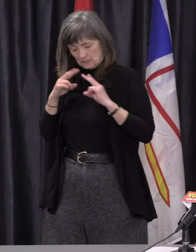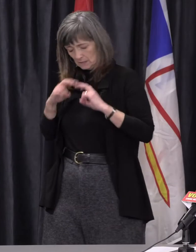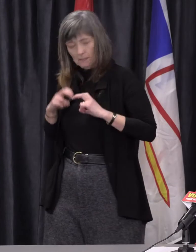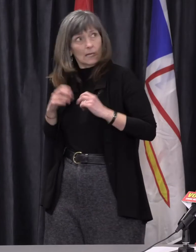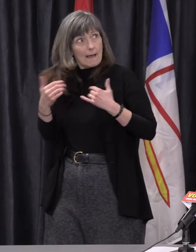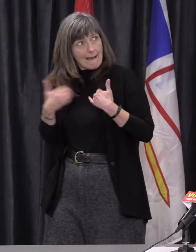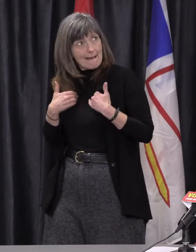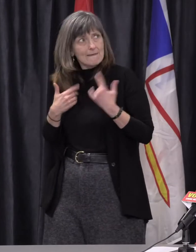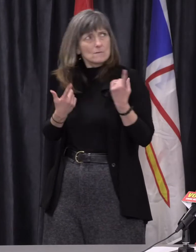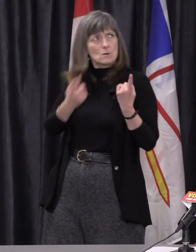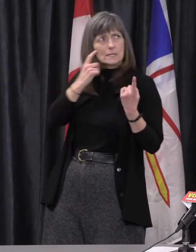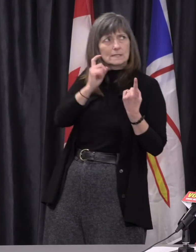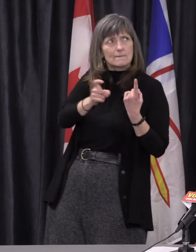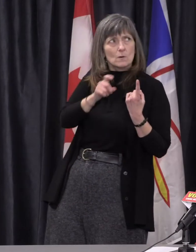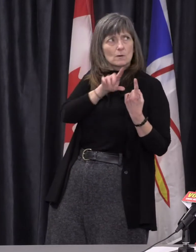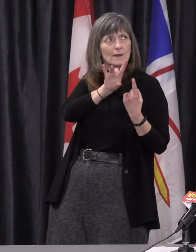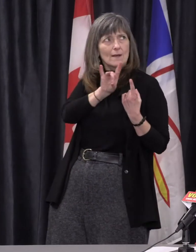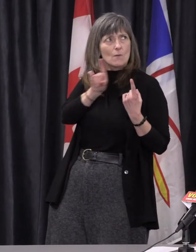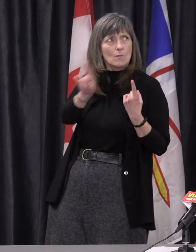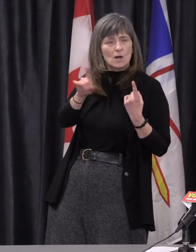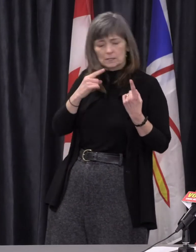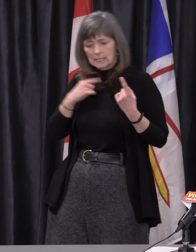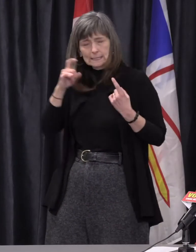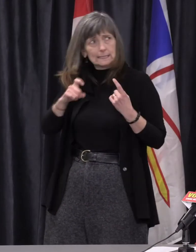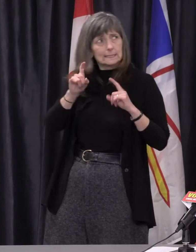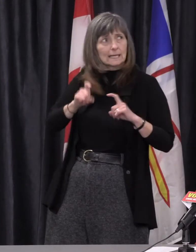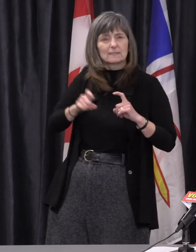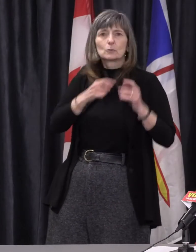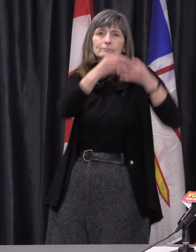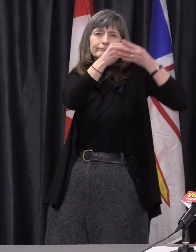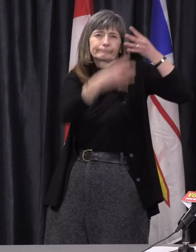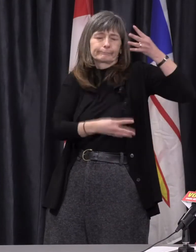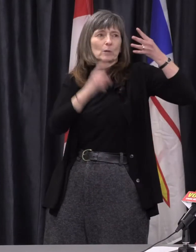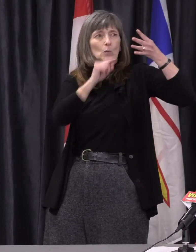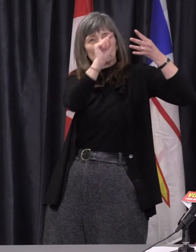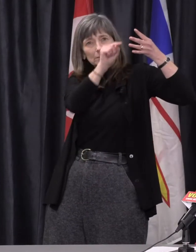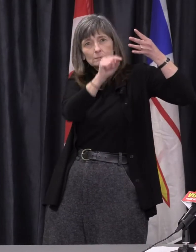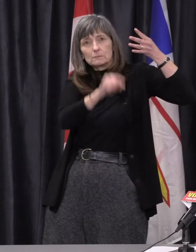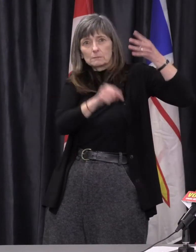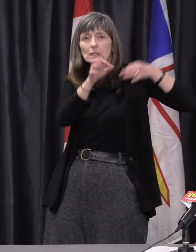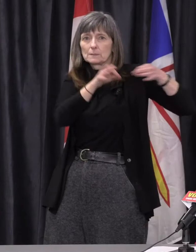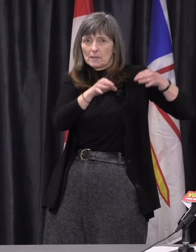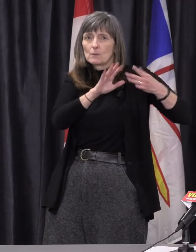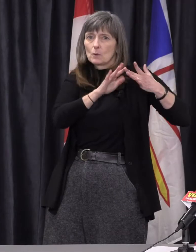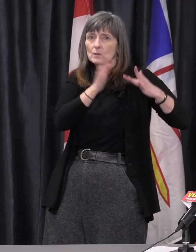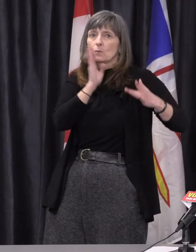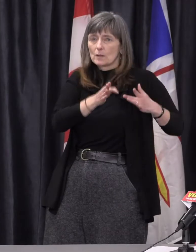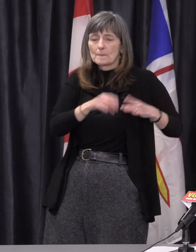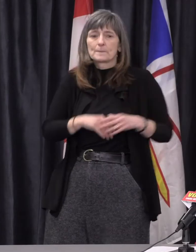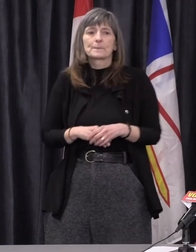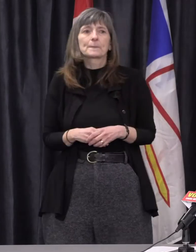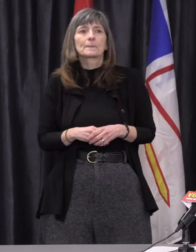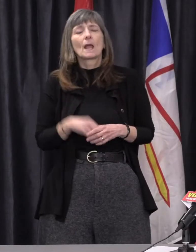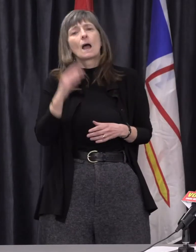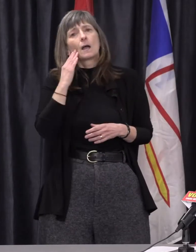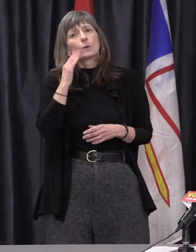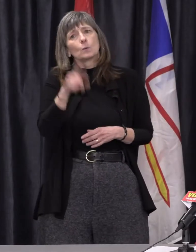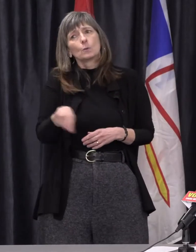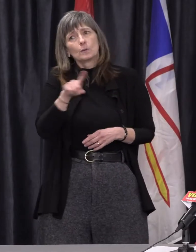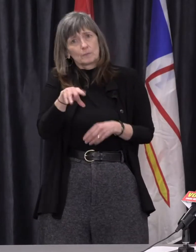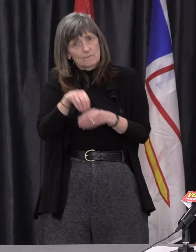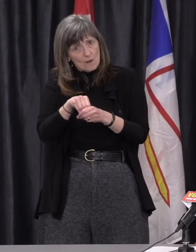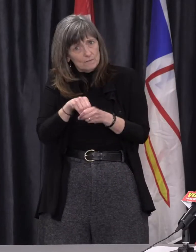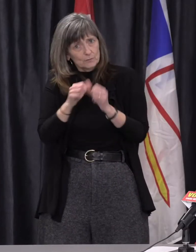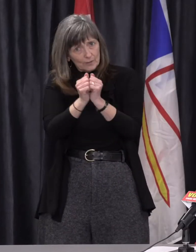whether or not you need to have testing. We all have a part to play, and while there may be some disruptions in our lives, we need to all